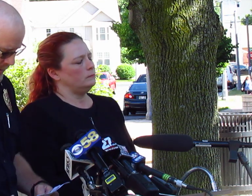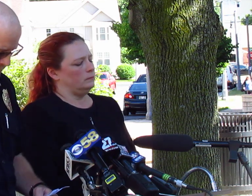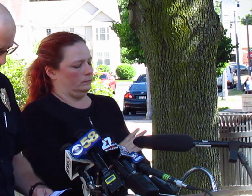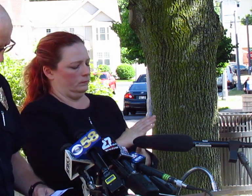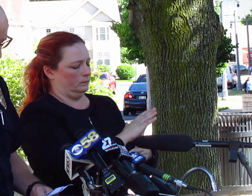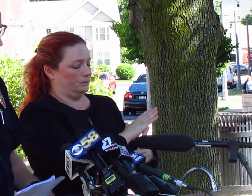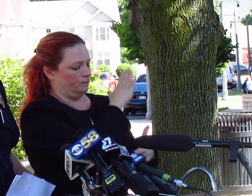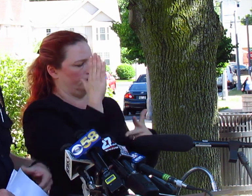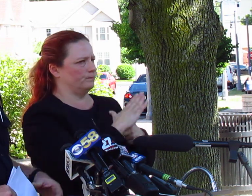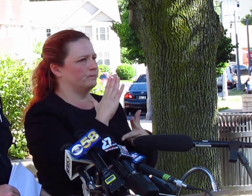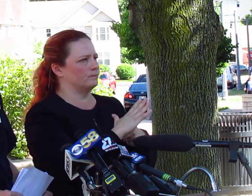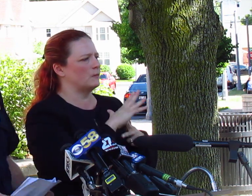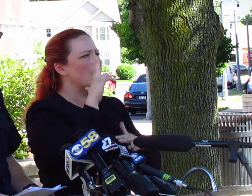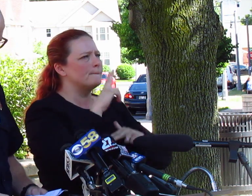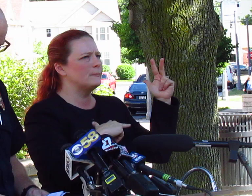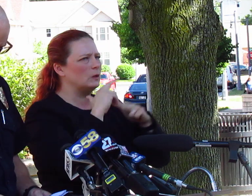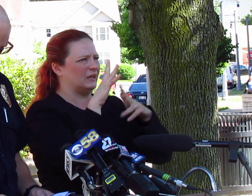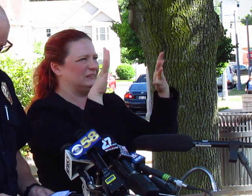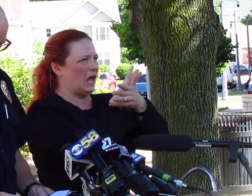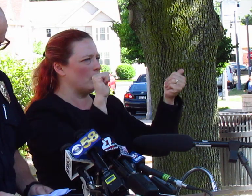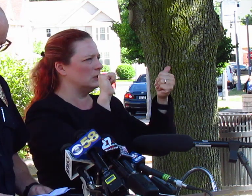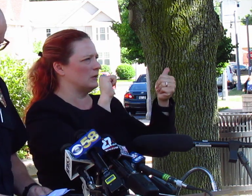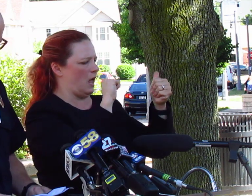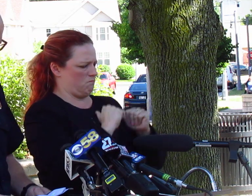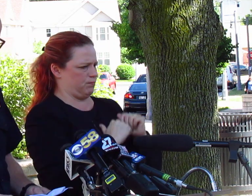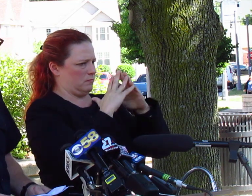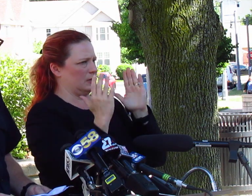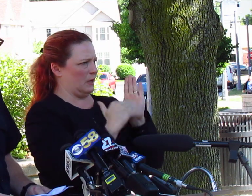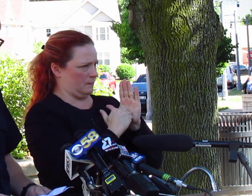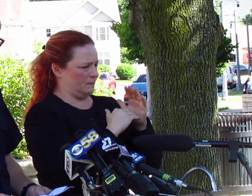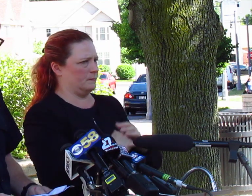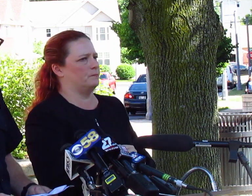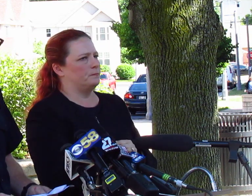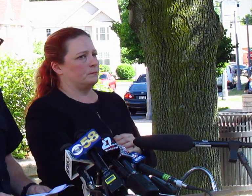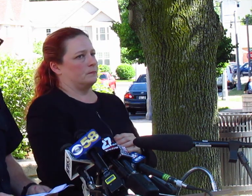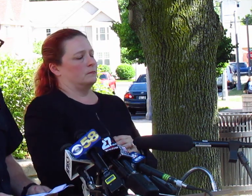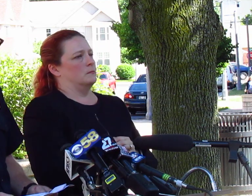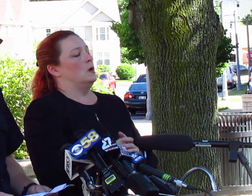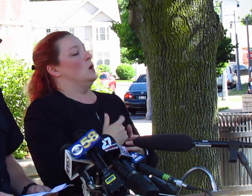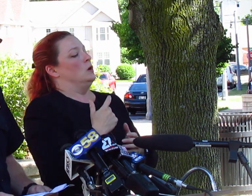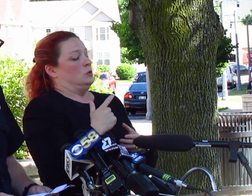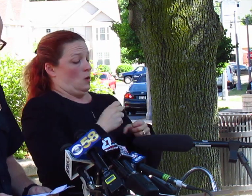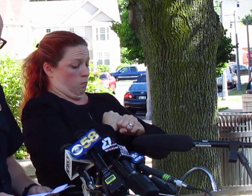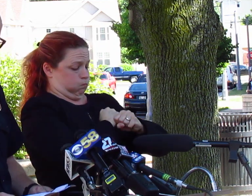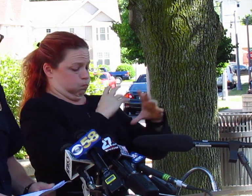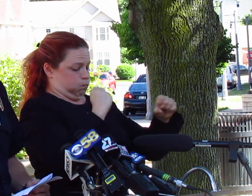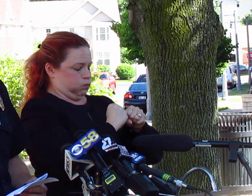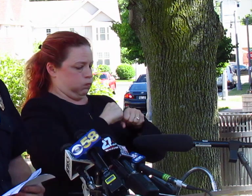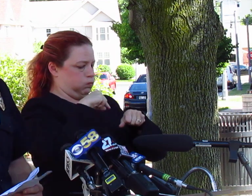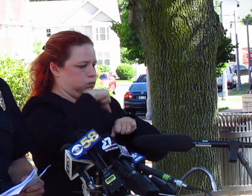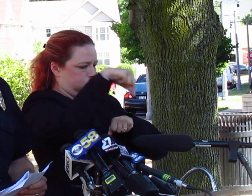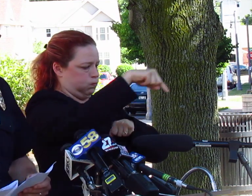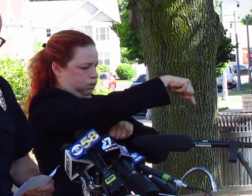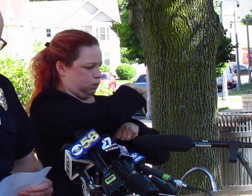building damage assessment and rebuilding efforts. Rapid assessment has been completed of the immediate structures of